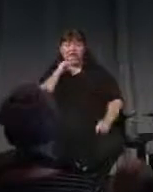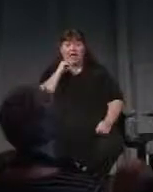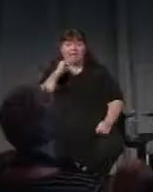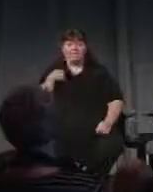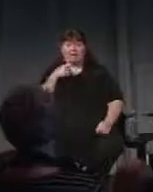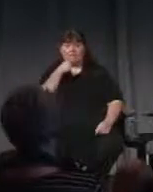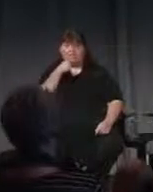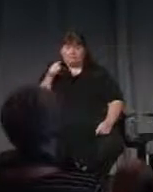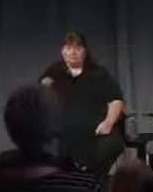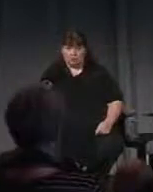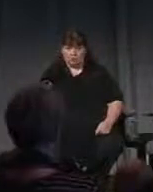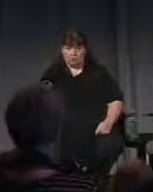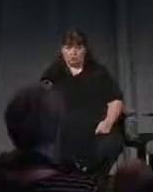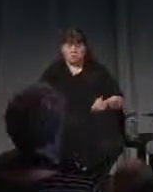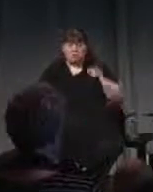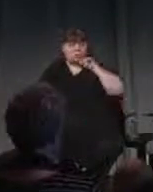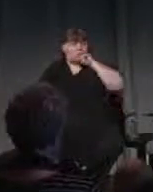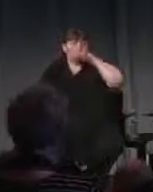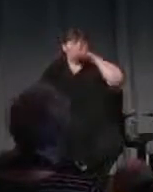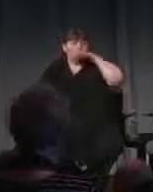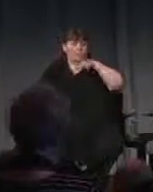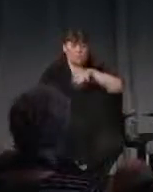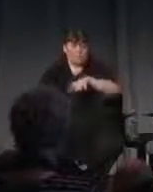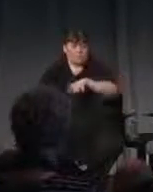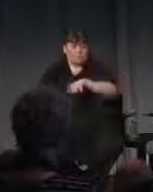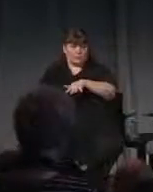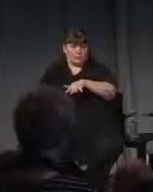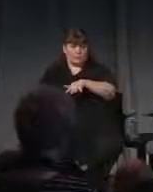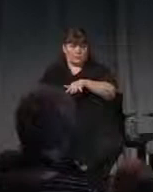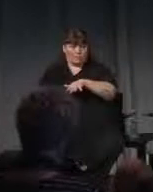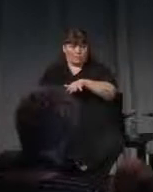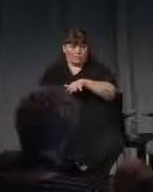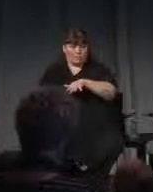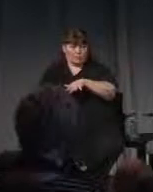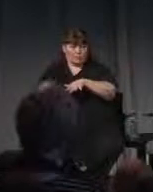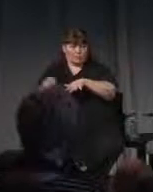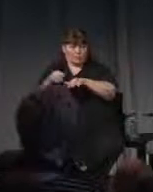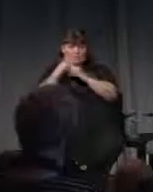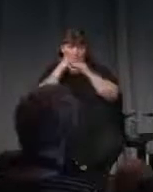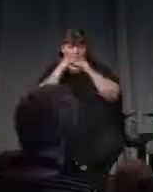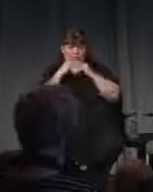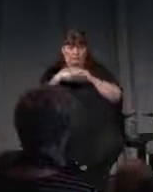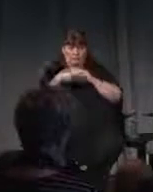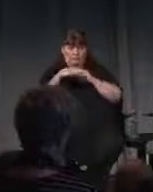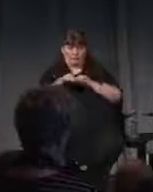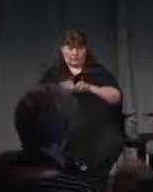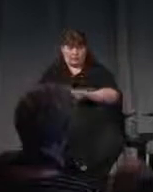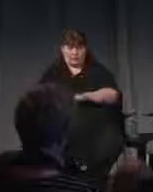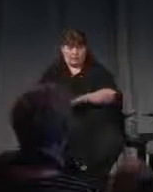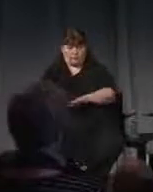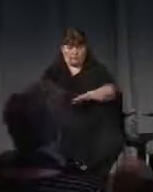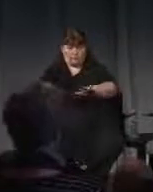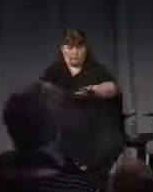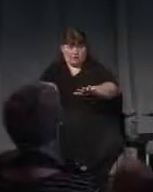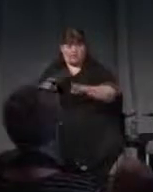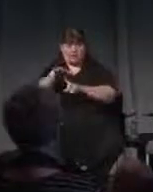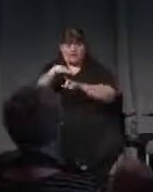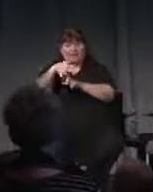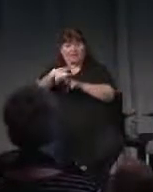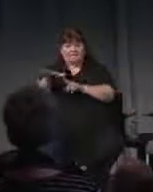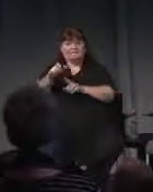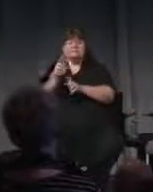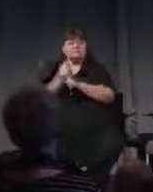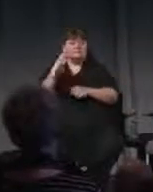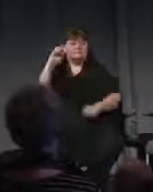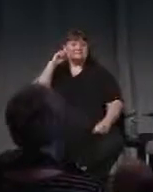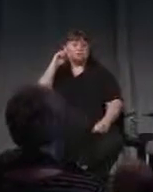the carbon dioxide of your breath went in and the oxygen came out of the stoma of the leaves, it created a sound